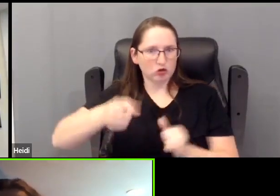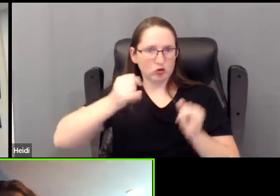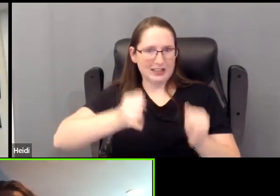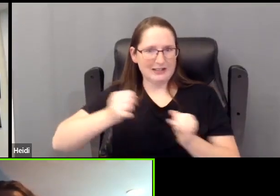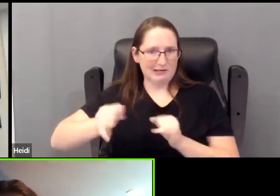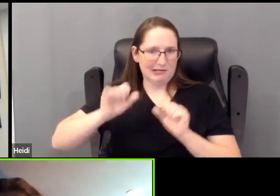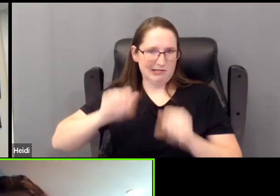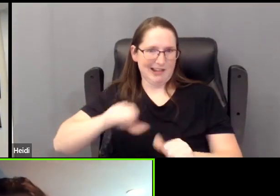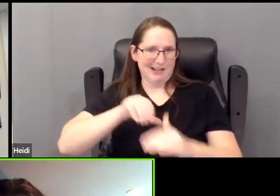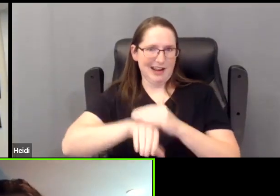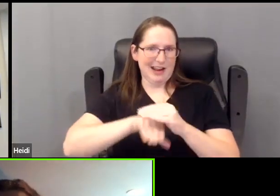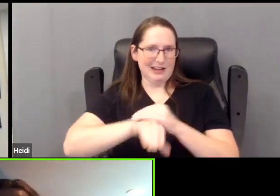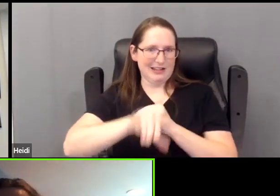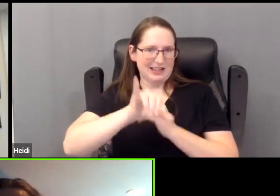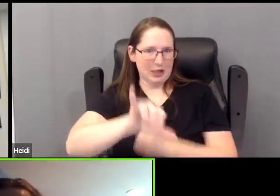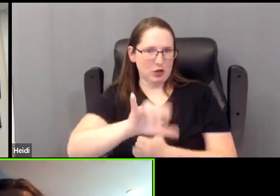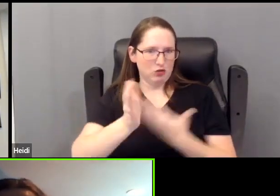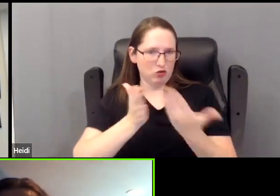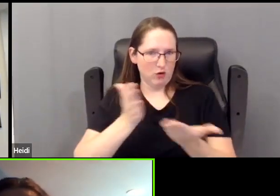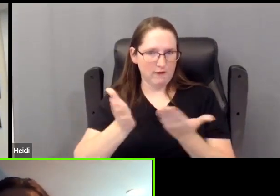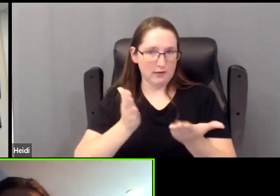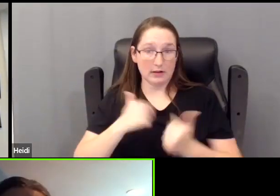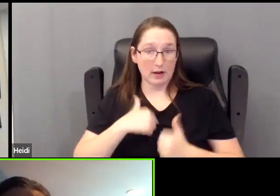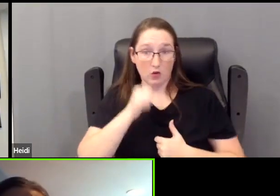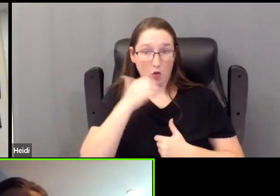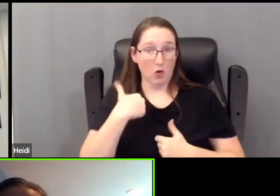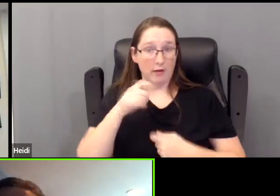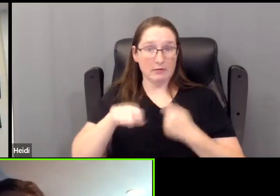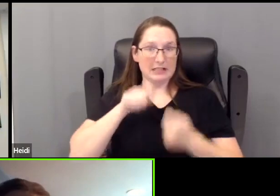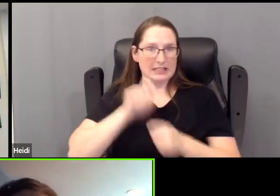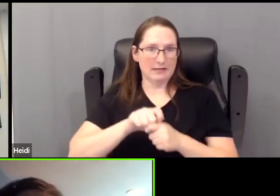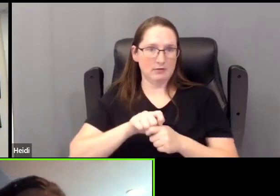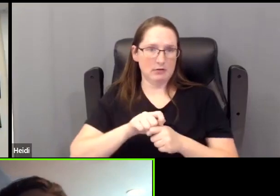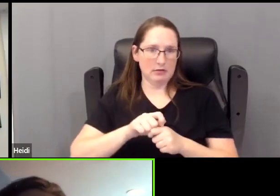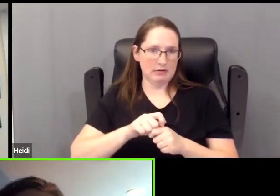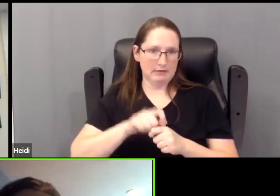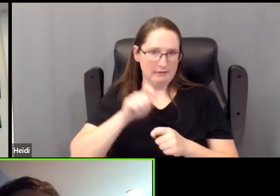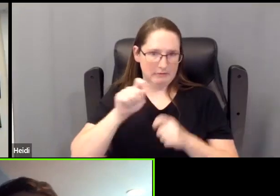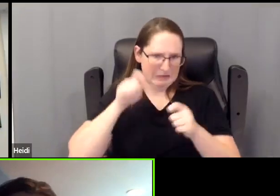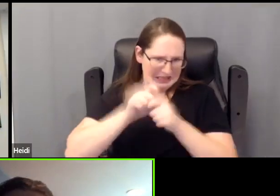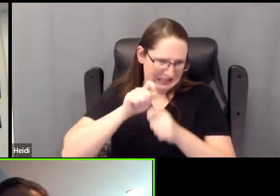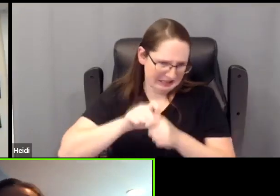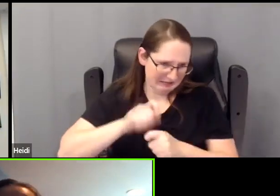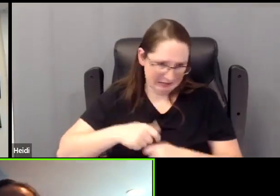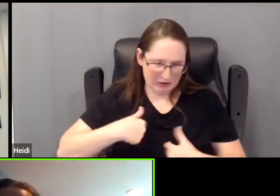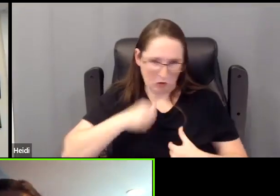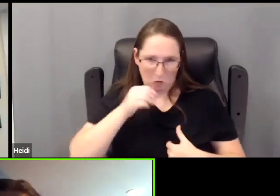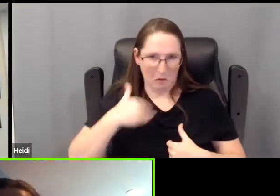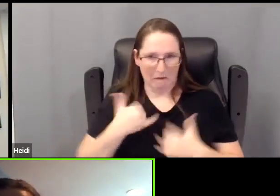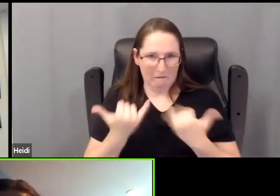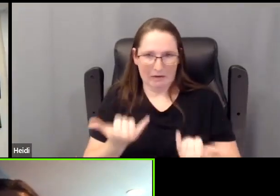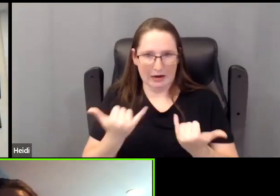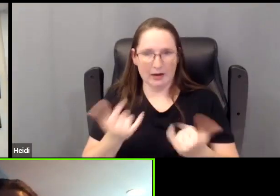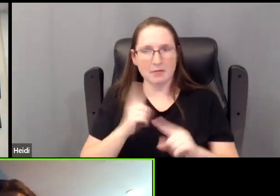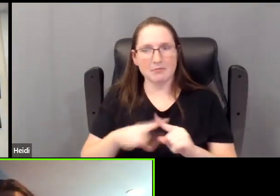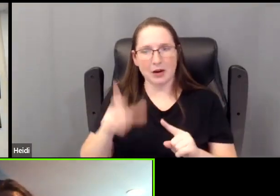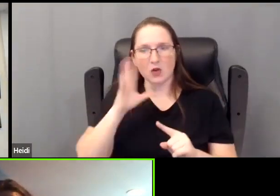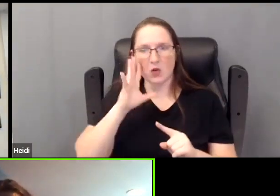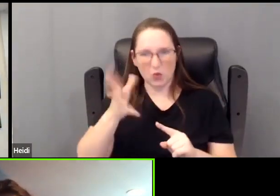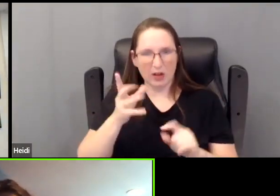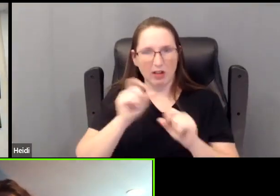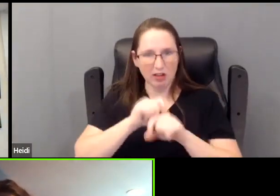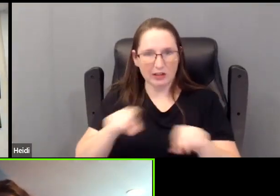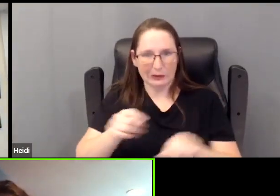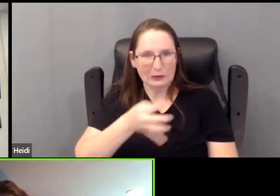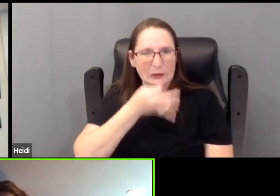individually can access that service. I don't have the very specific details that you would need right now, but it will be coming out